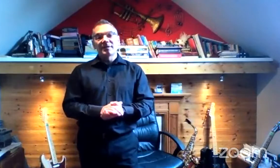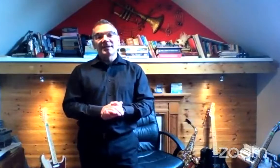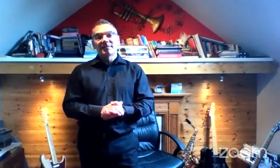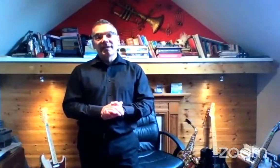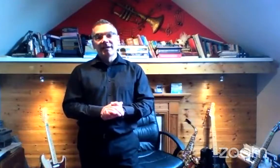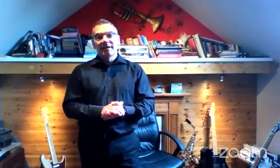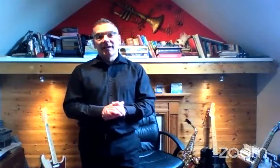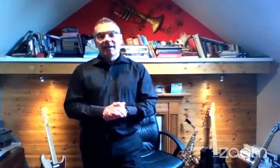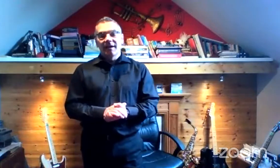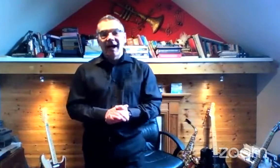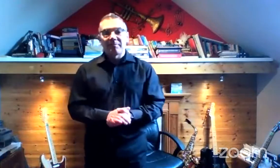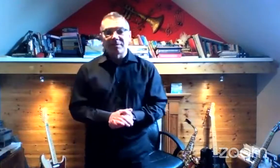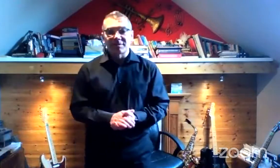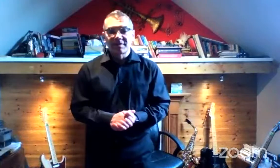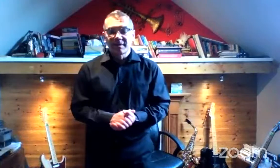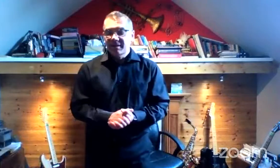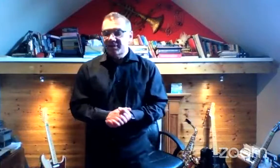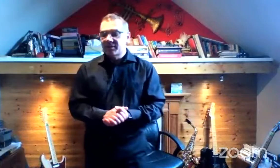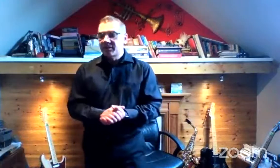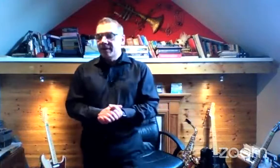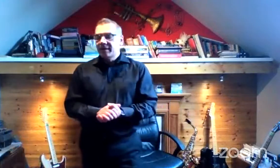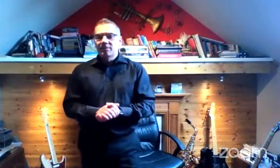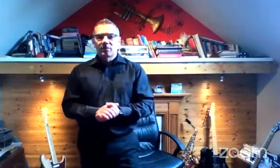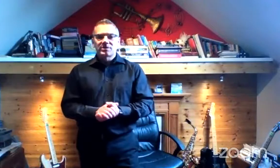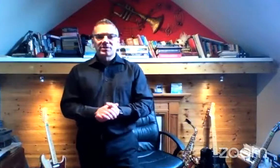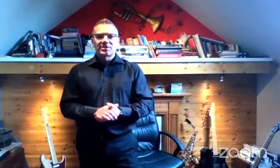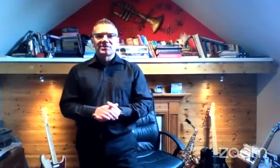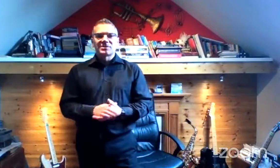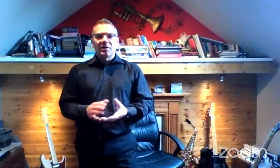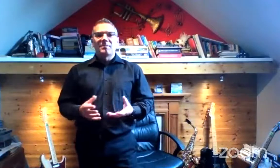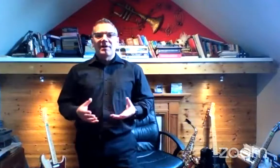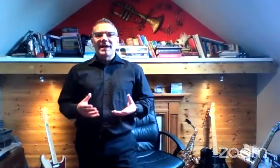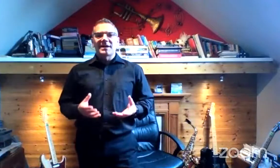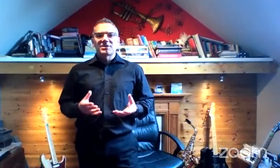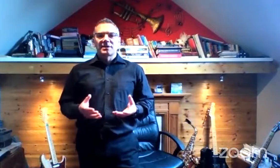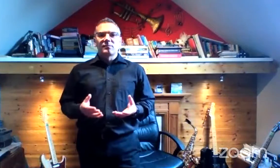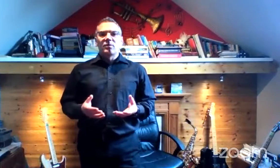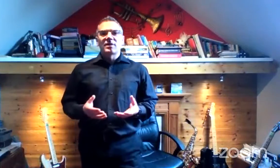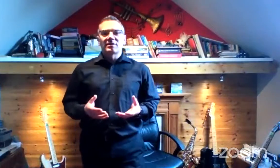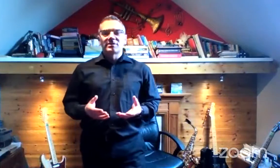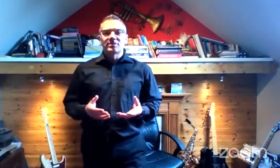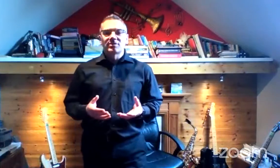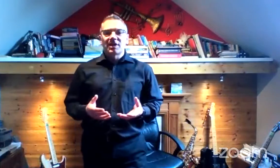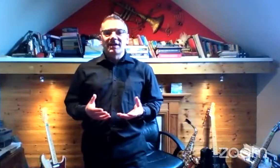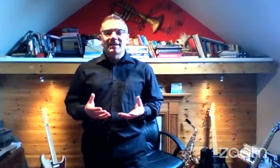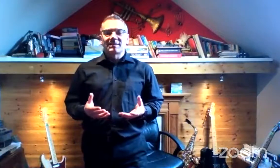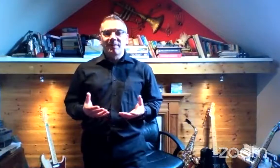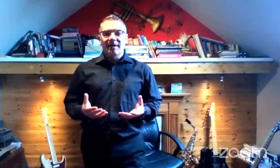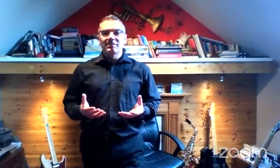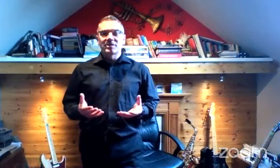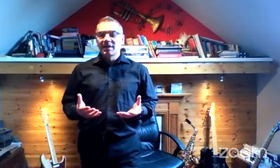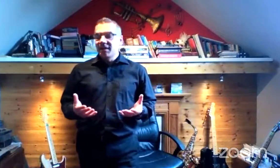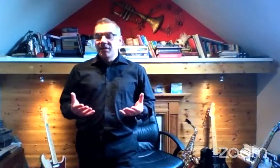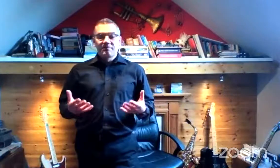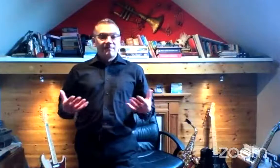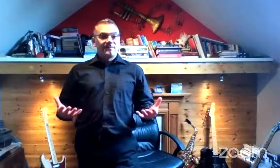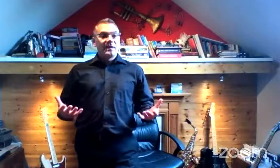it even happened. So, of course, the song's not about actually walking on sunshine. It's about